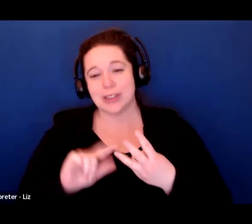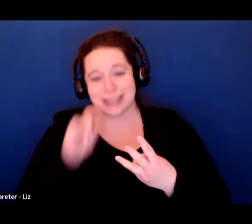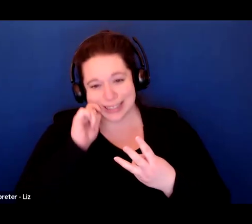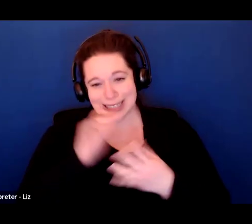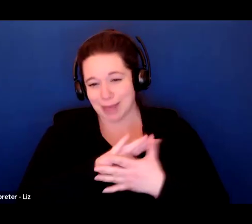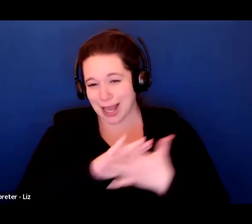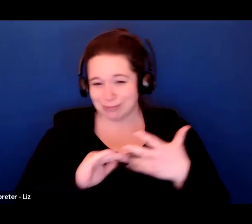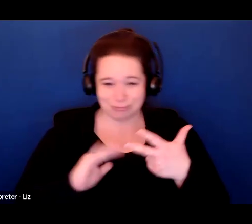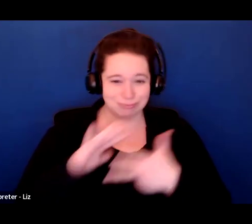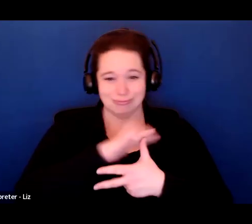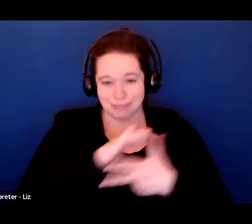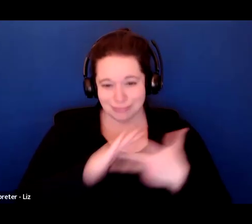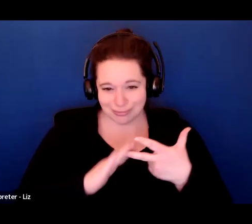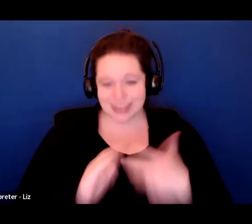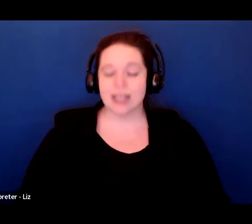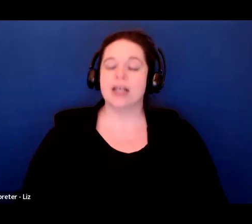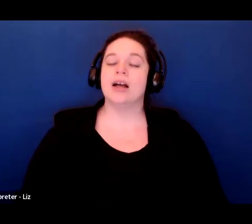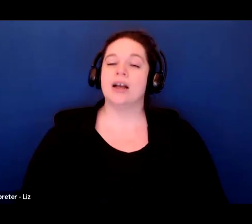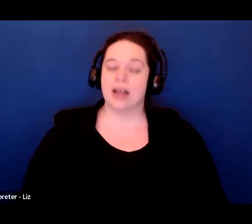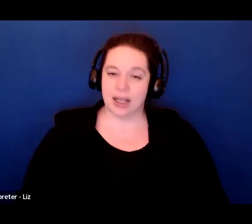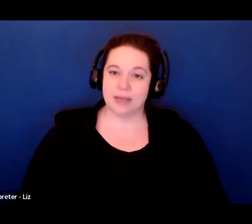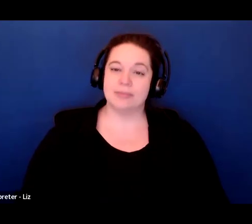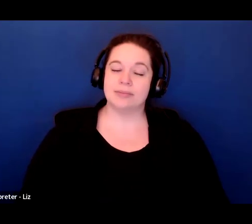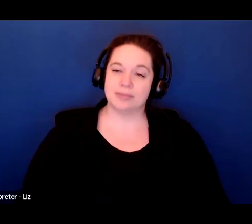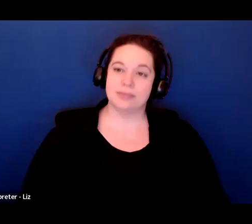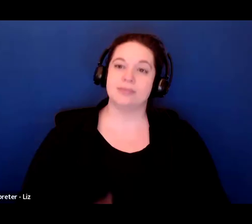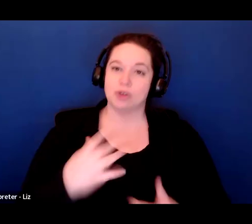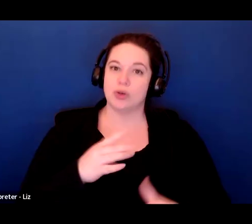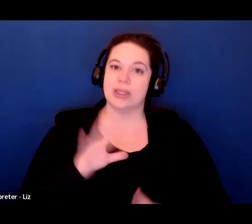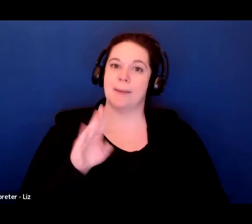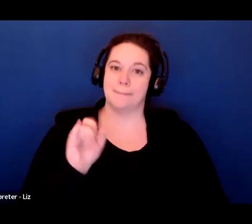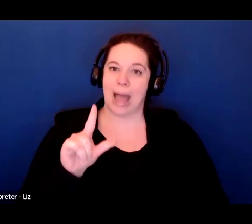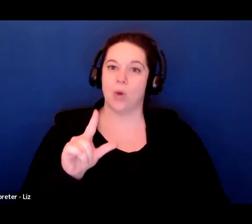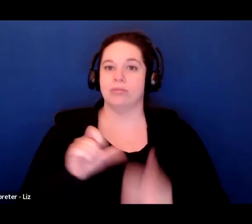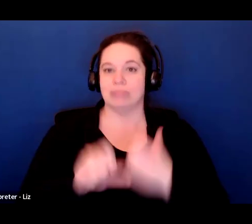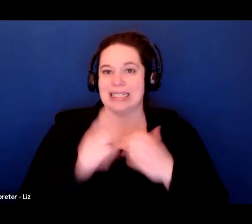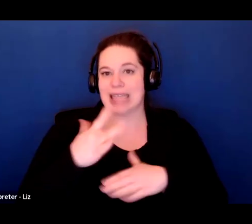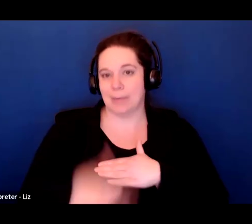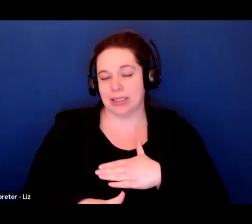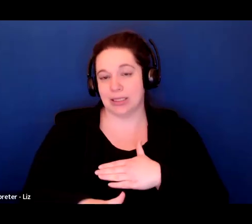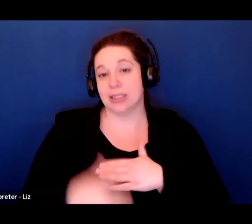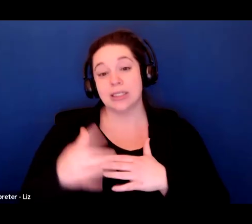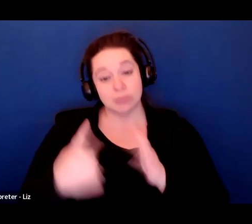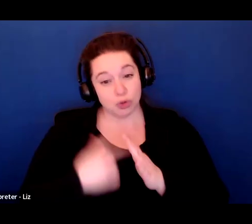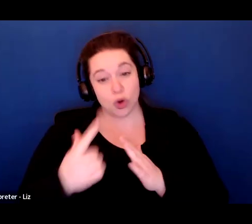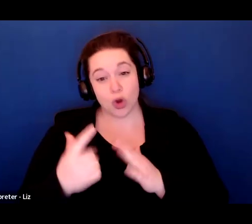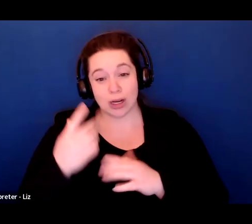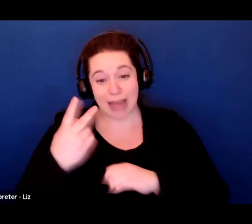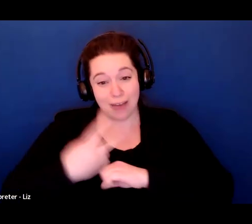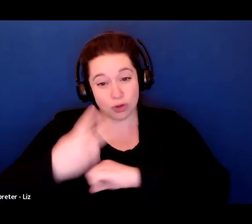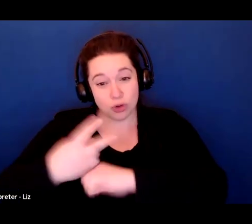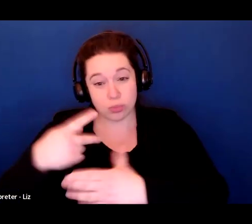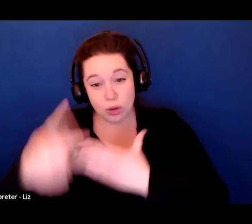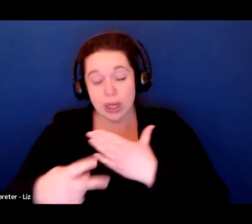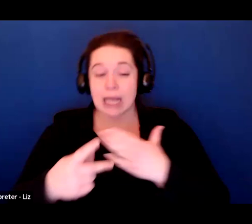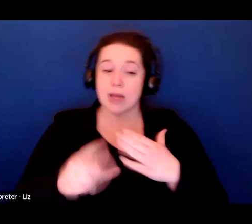is appropriately emptied. A lot of people are on an every other day program. Some people need to do a bowel program